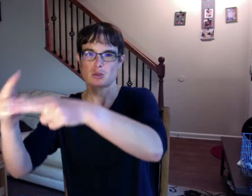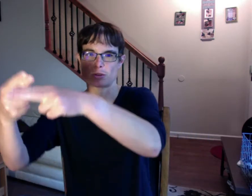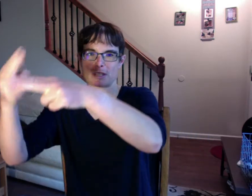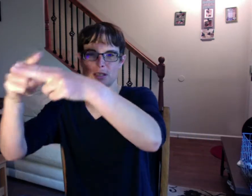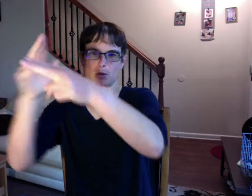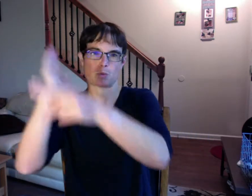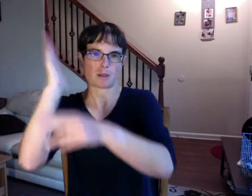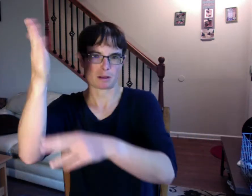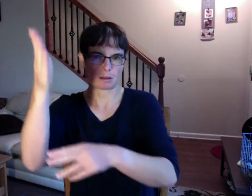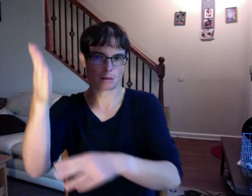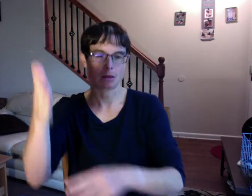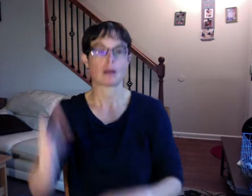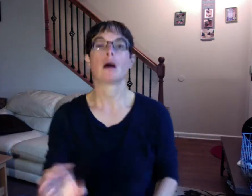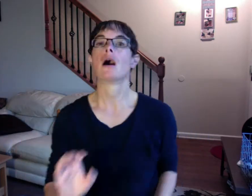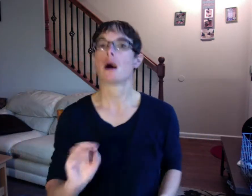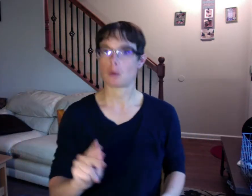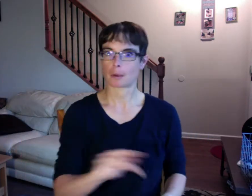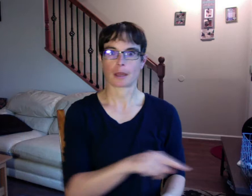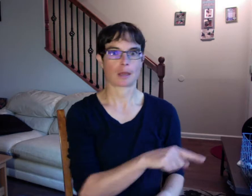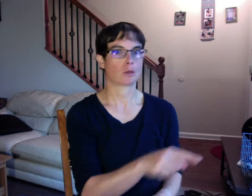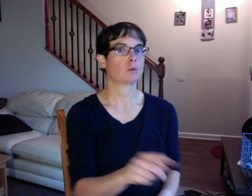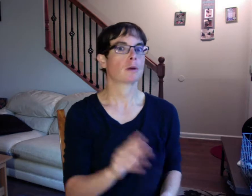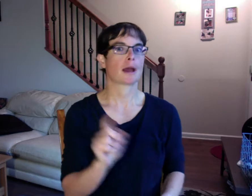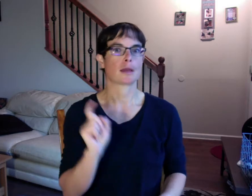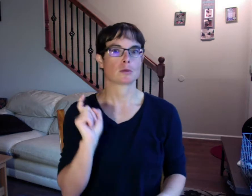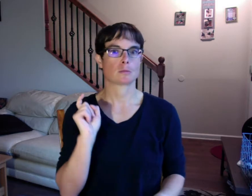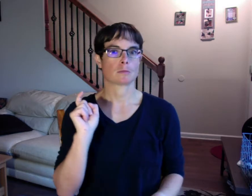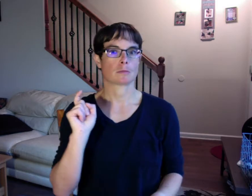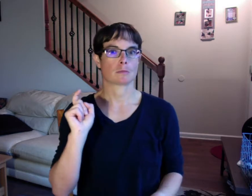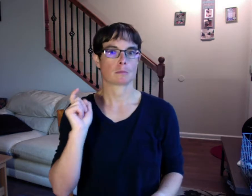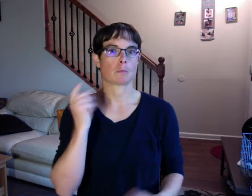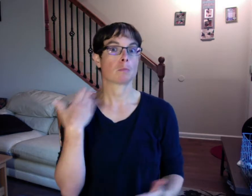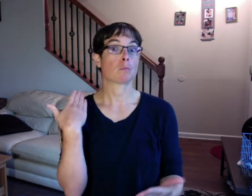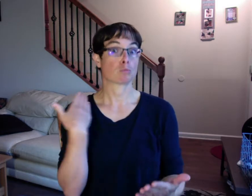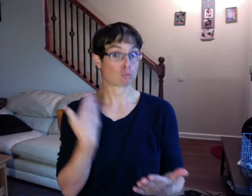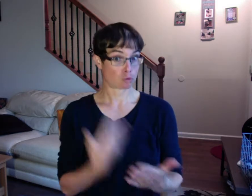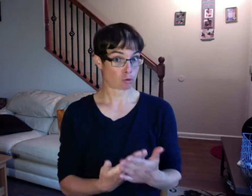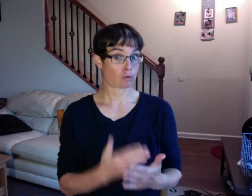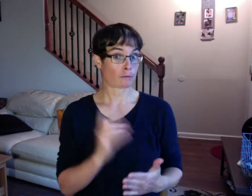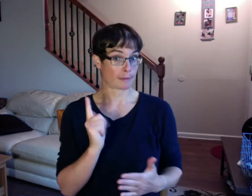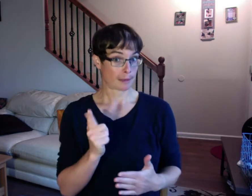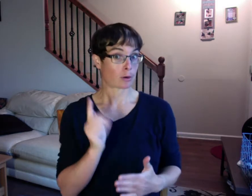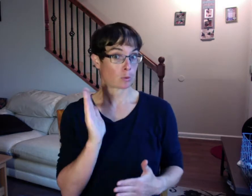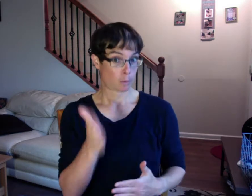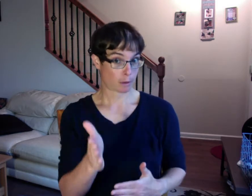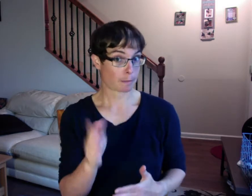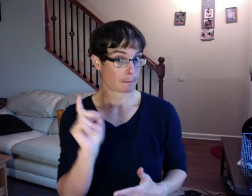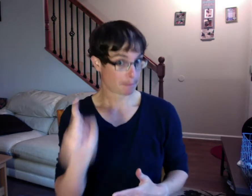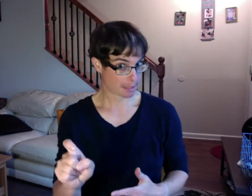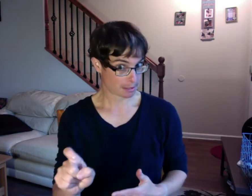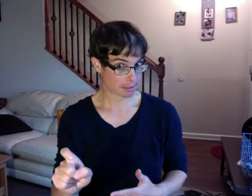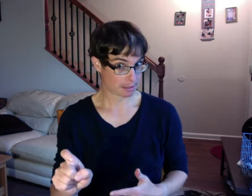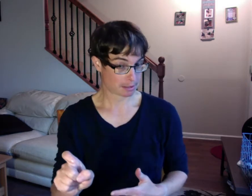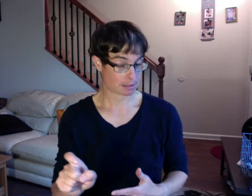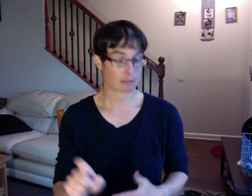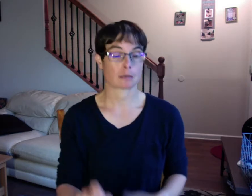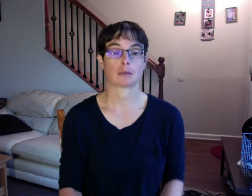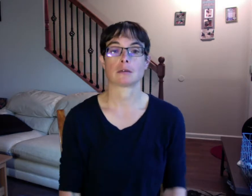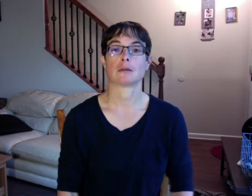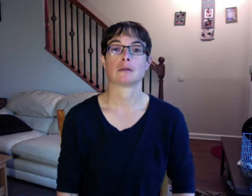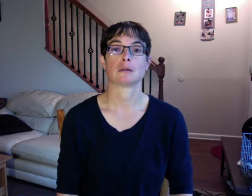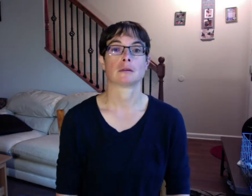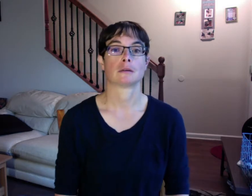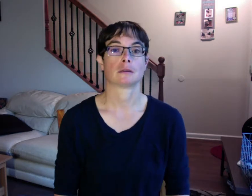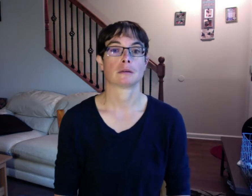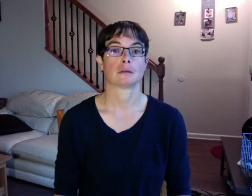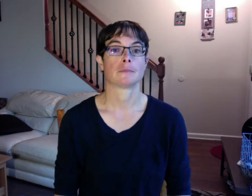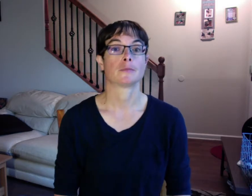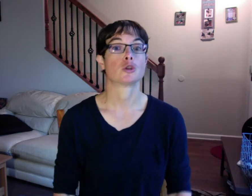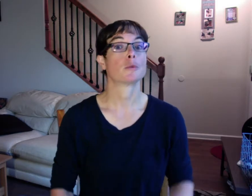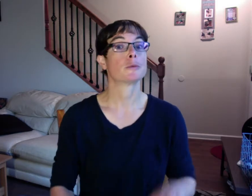prove this. This is a proof that a squared plus b squared actually equals c squared. So you guys will be doing that in a proof. So good